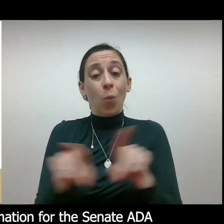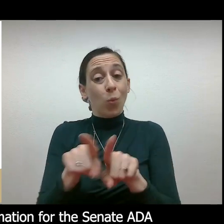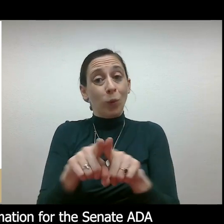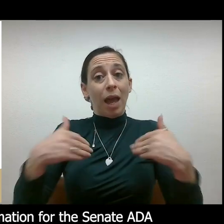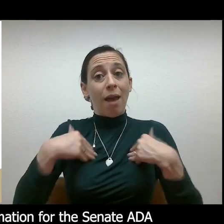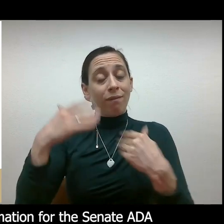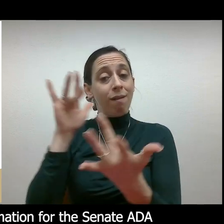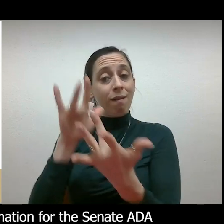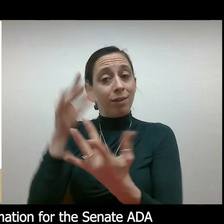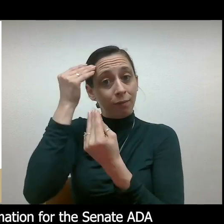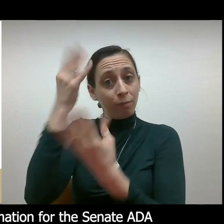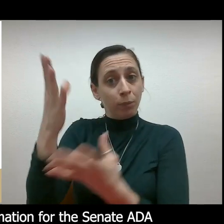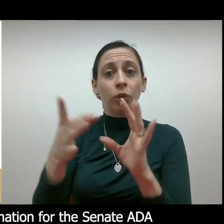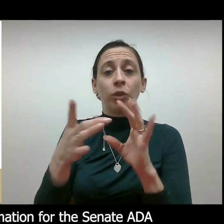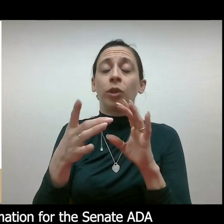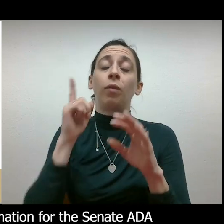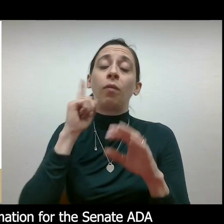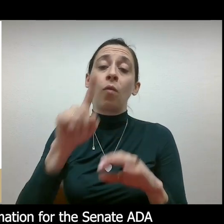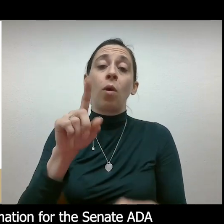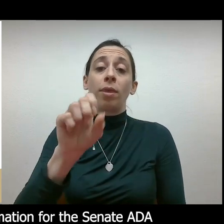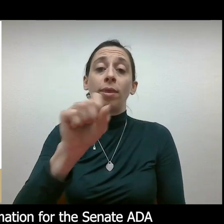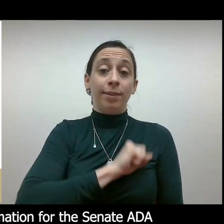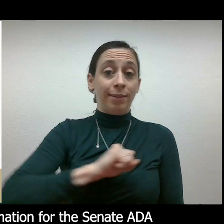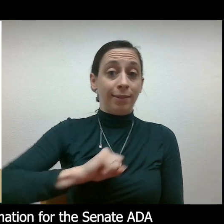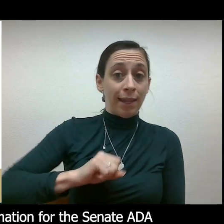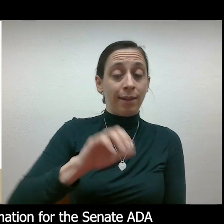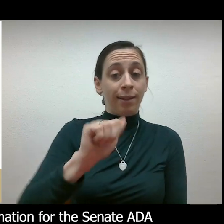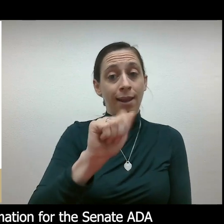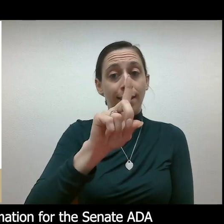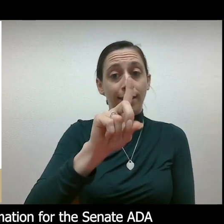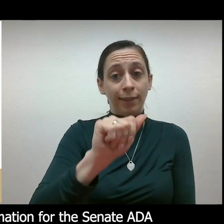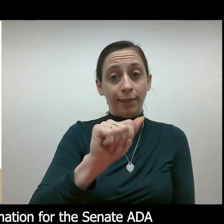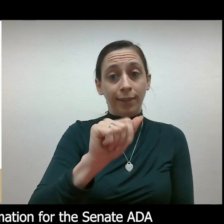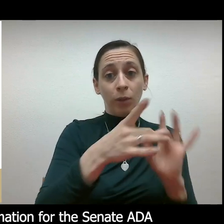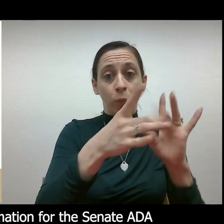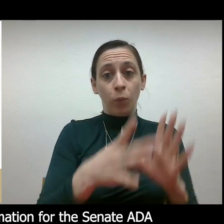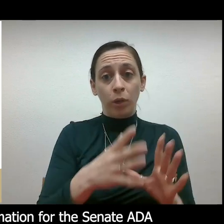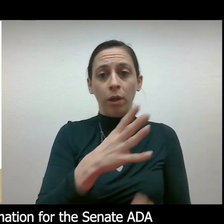The Senate ADA Coordinator phone number is